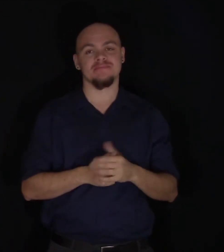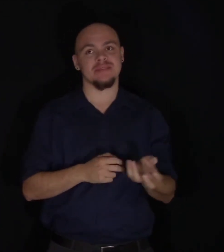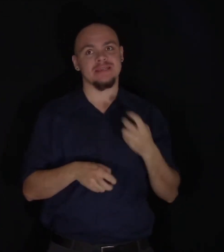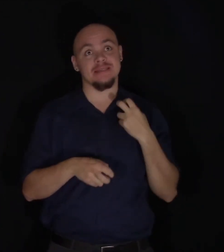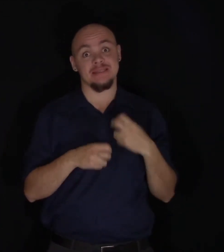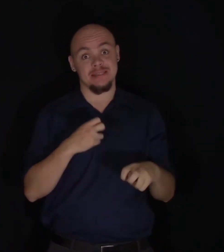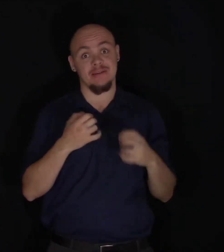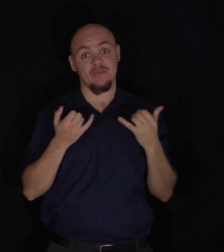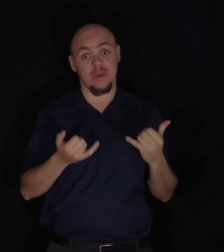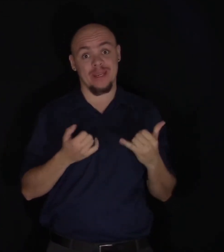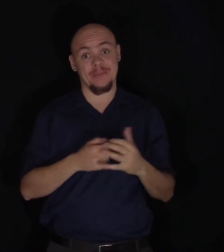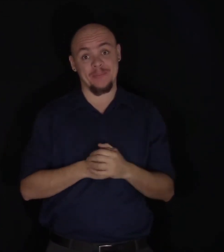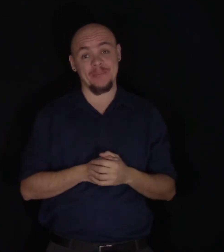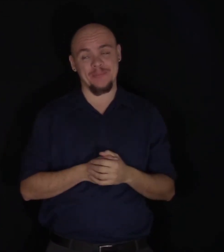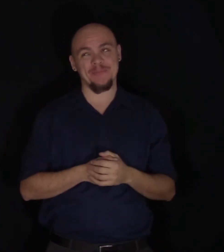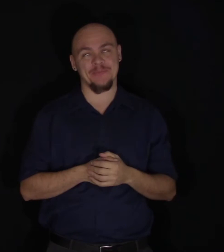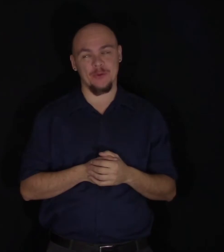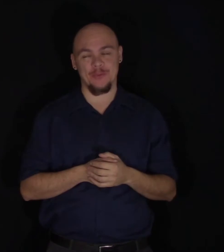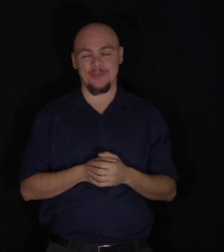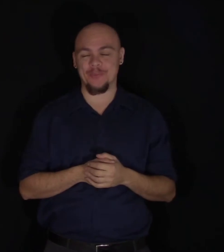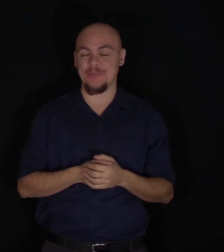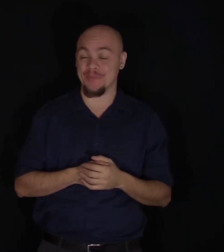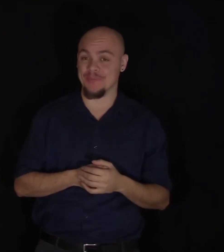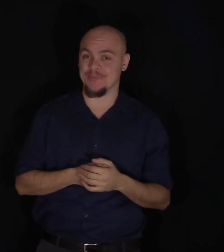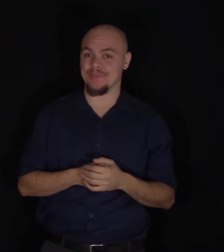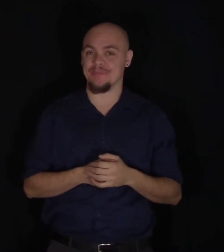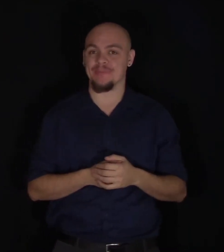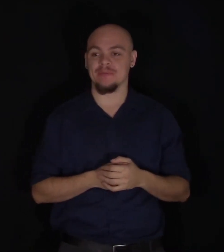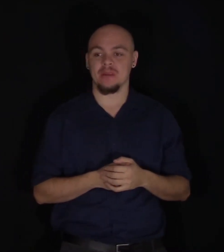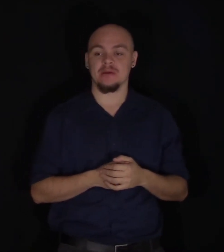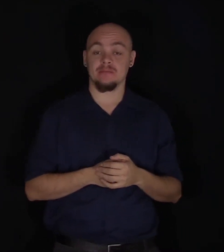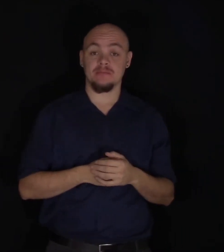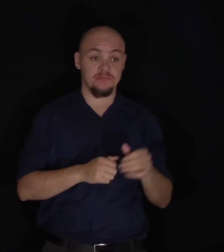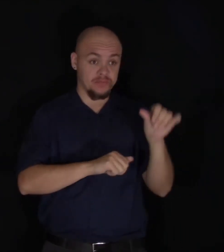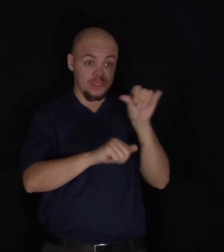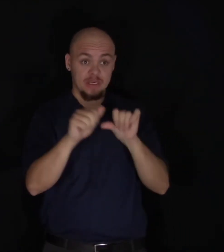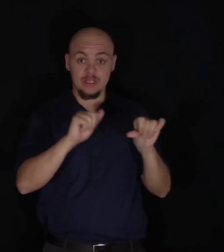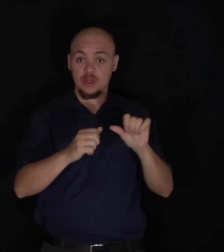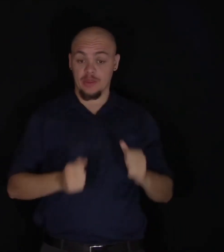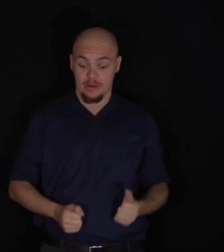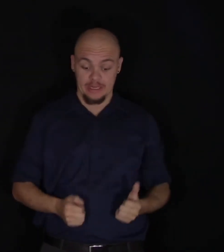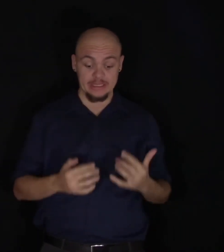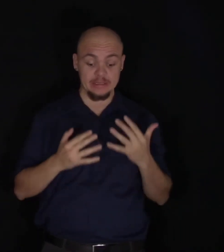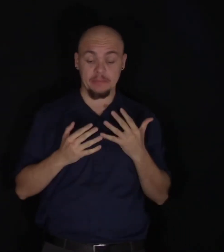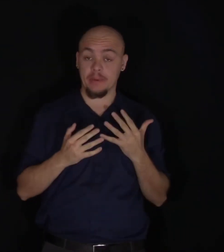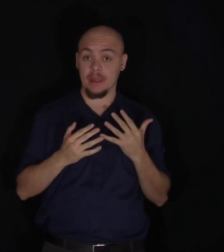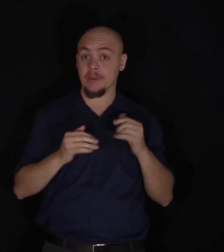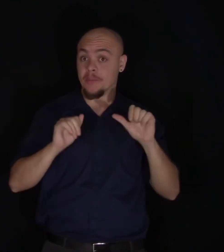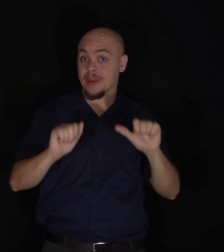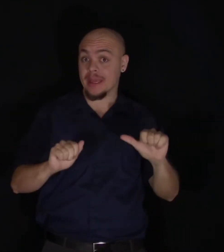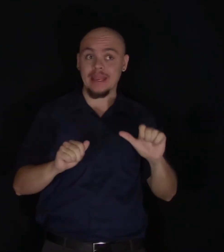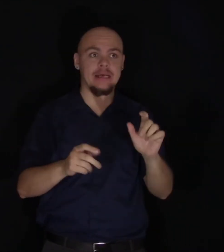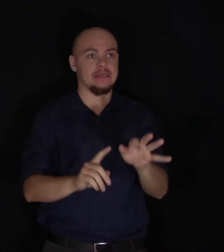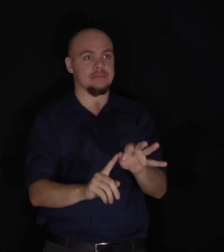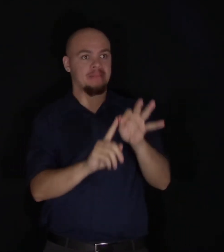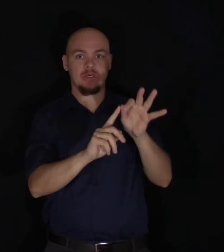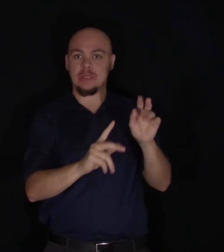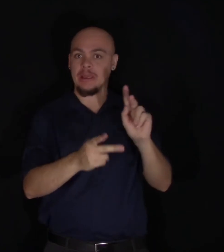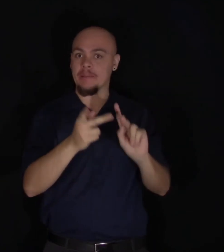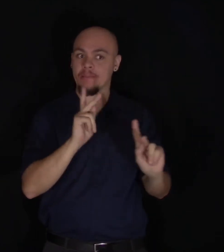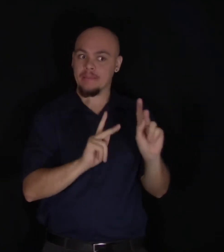times. So, what if we could inspire each other, especially the people we partner with, to become